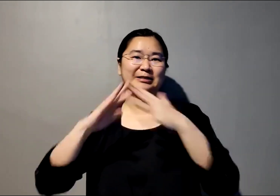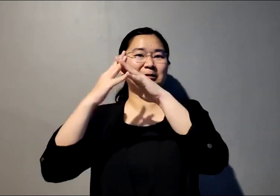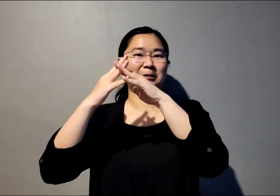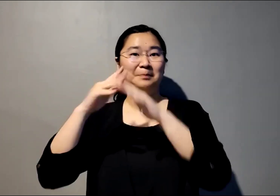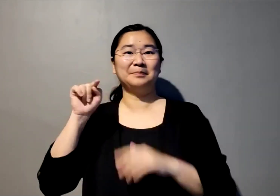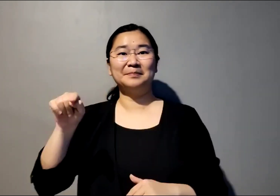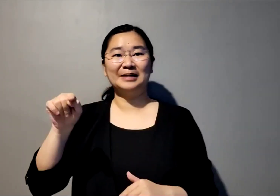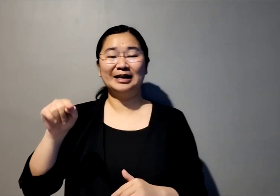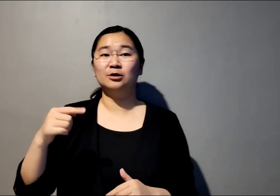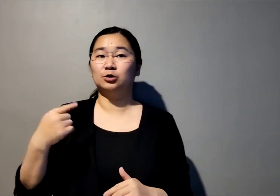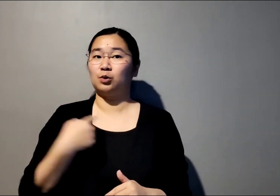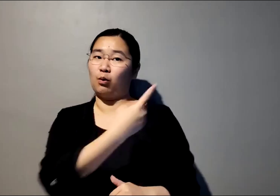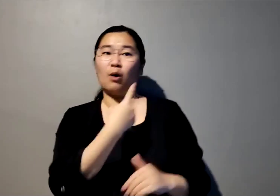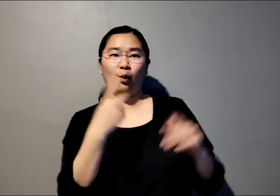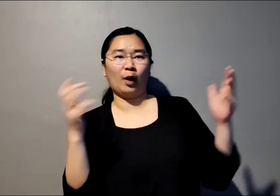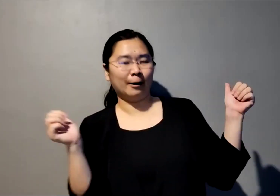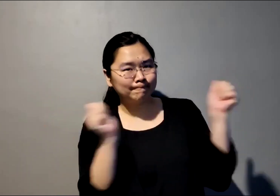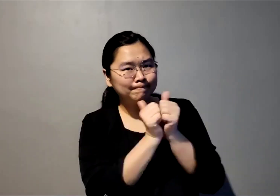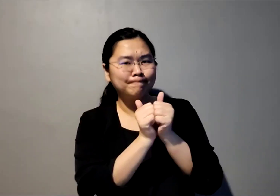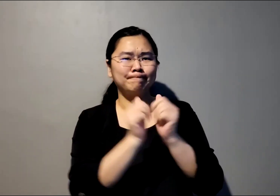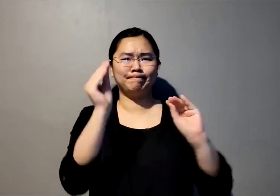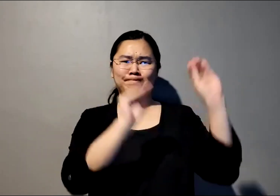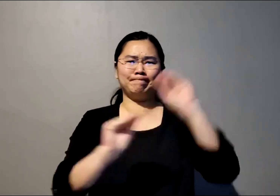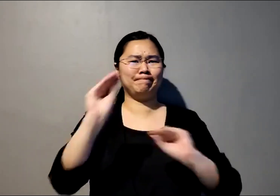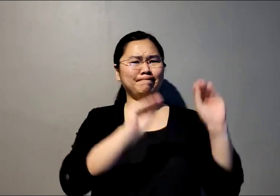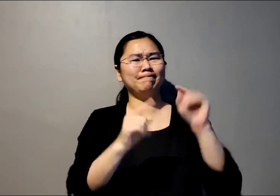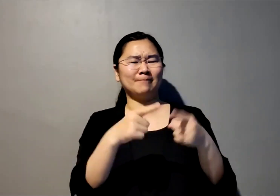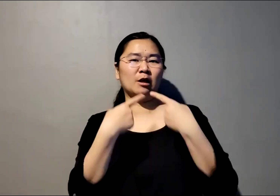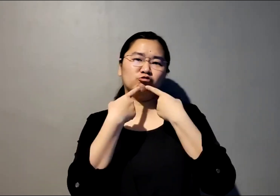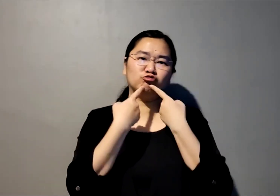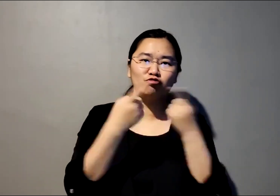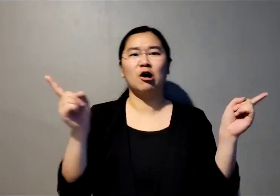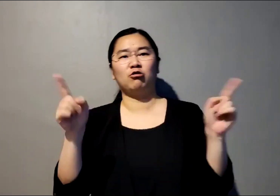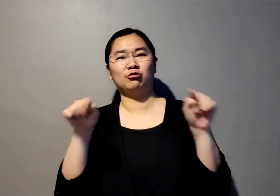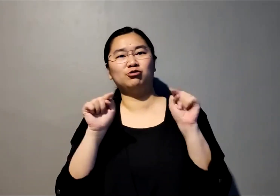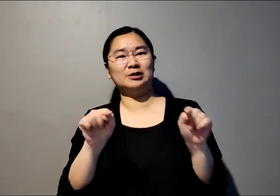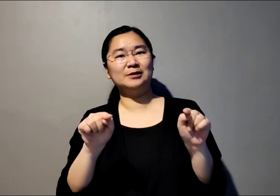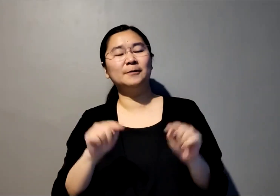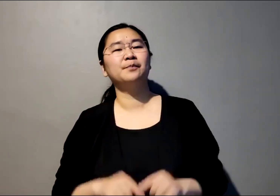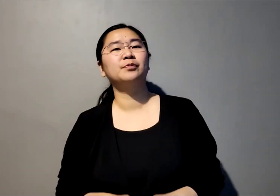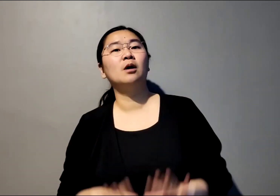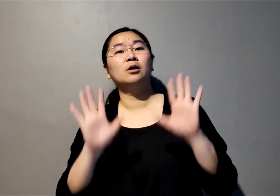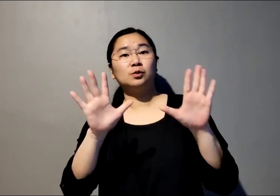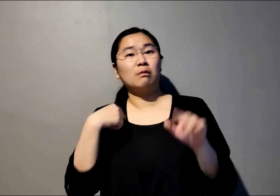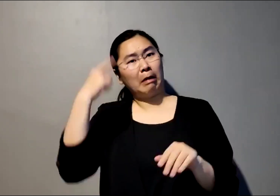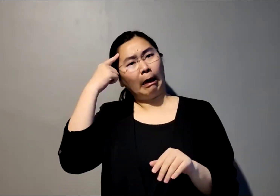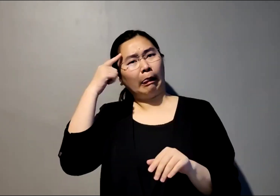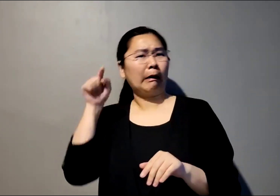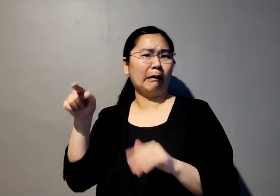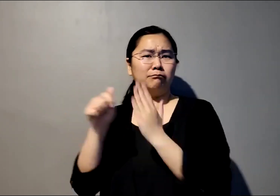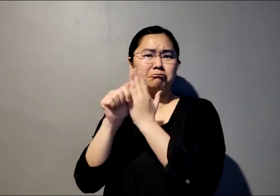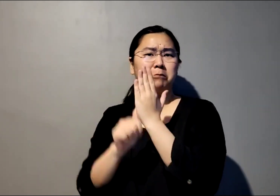to add more features for the to track and monitor the implementation